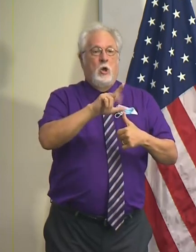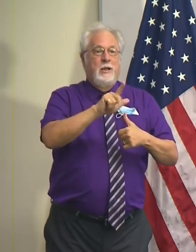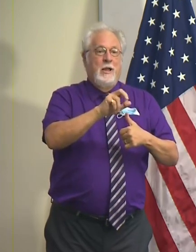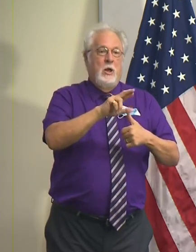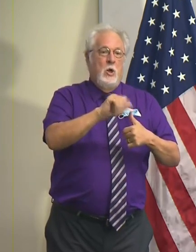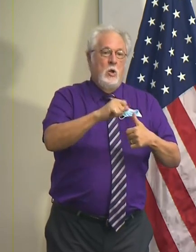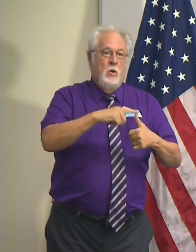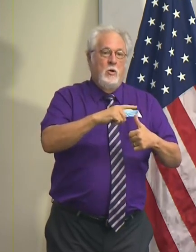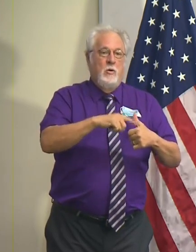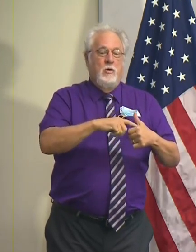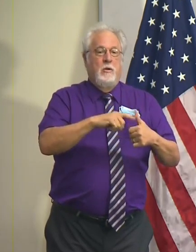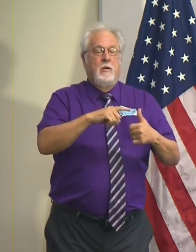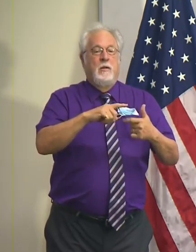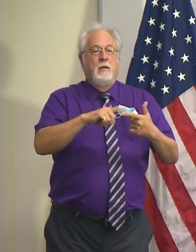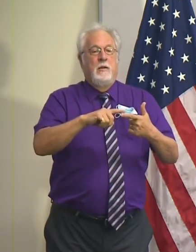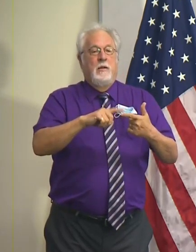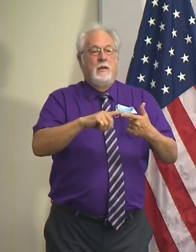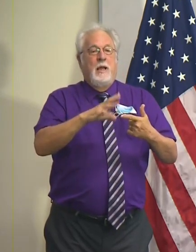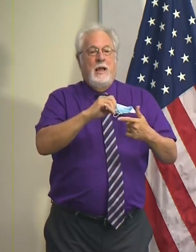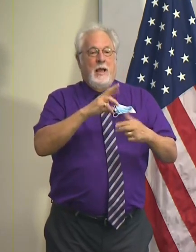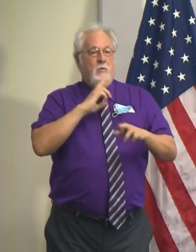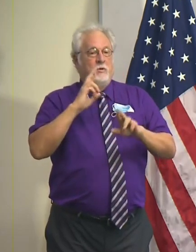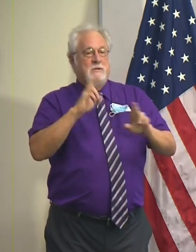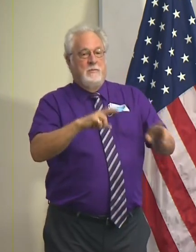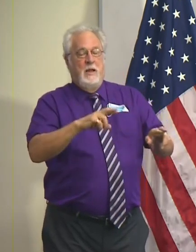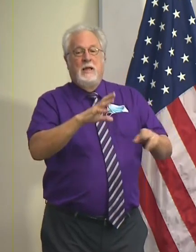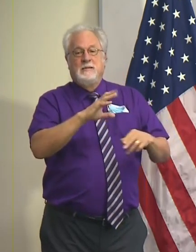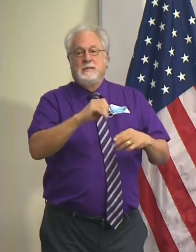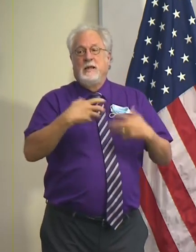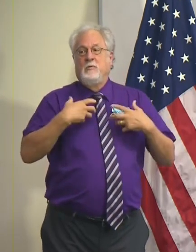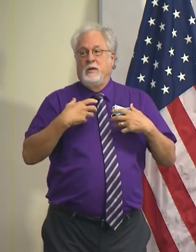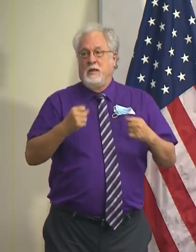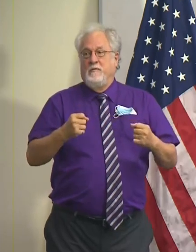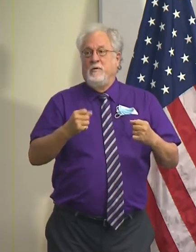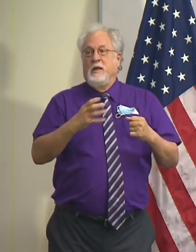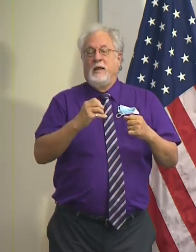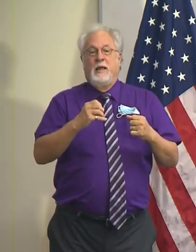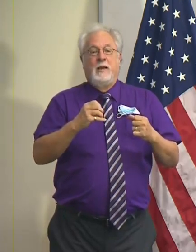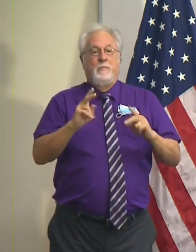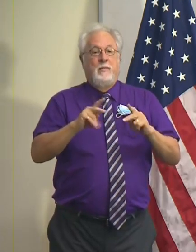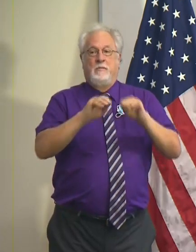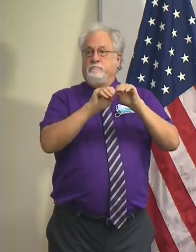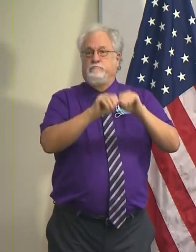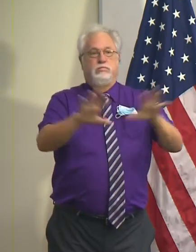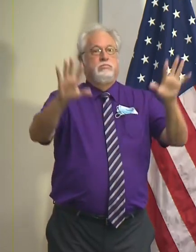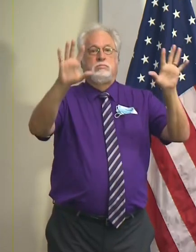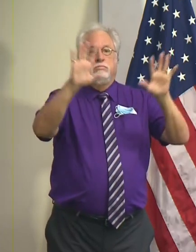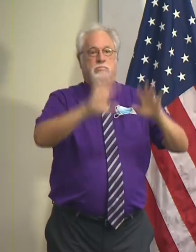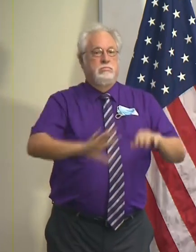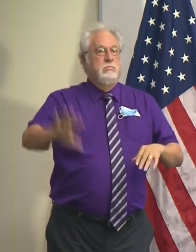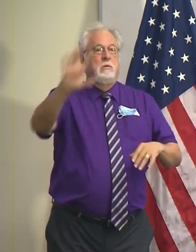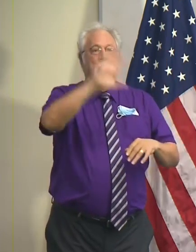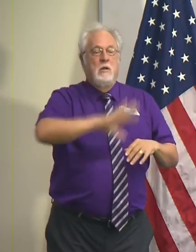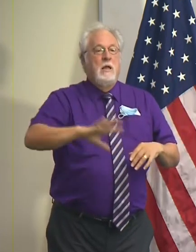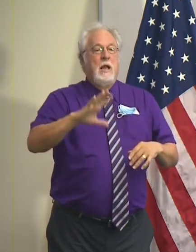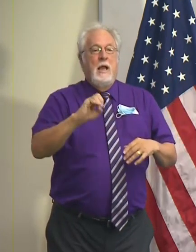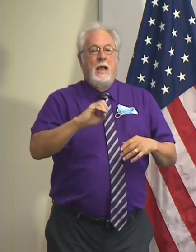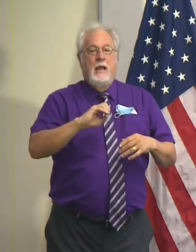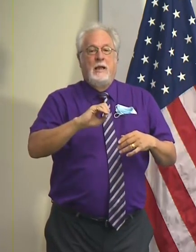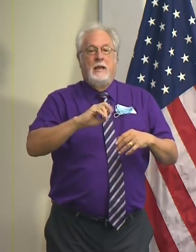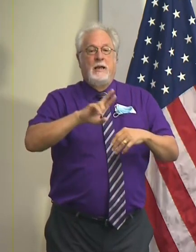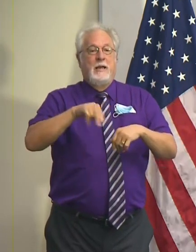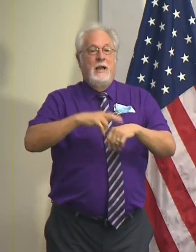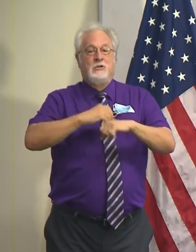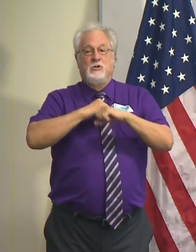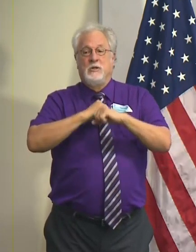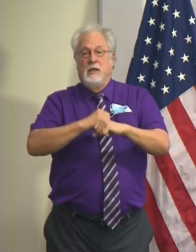Laura and the response and recovery, and having people scattered about, and all the National